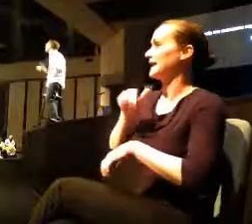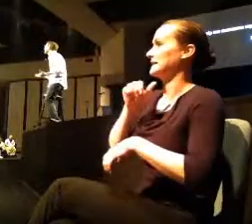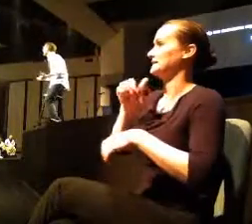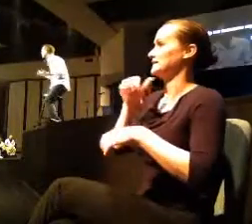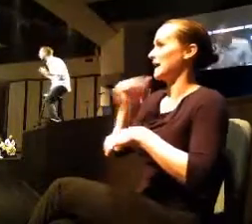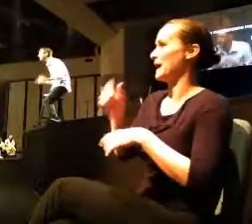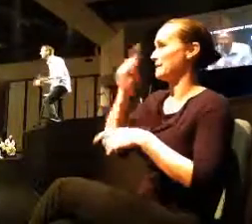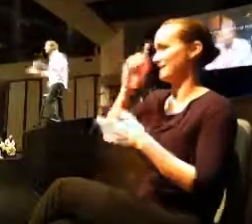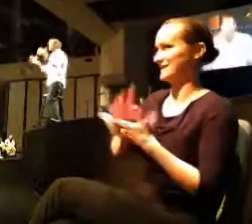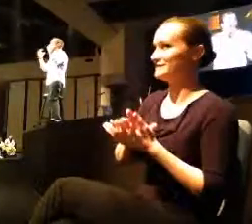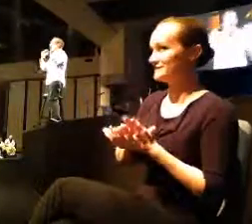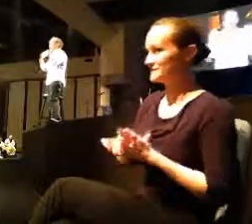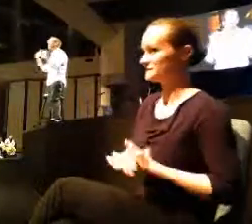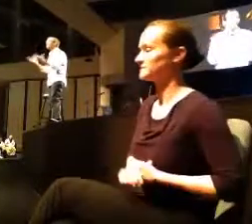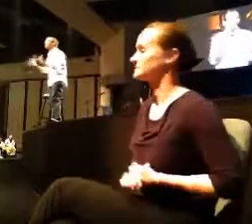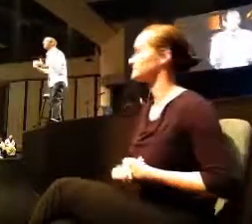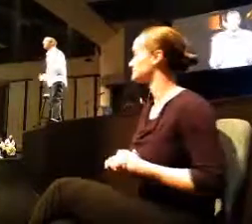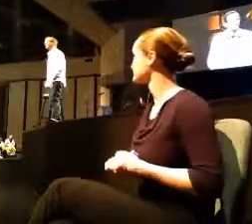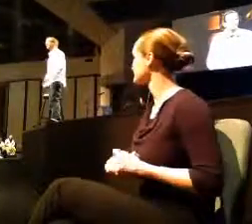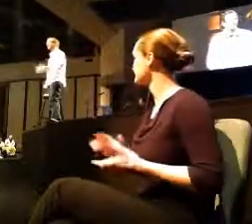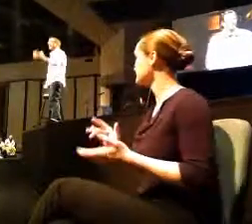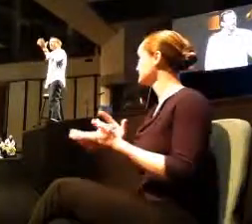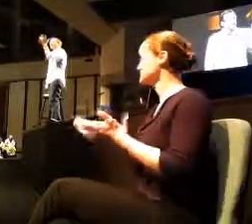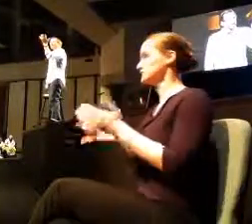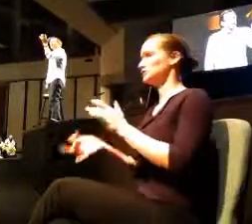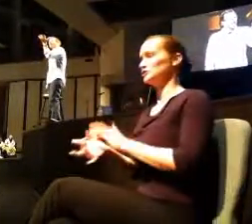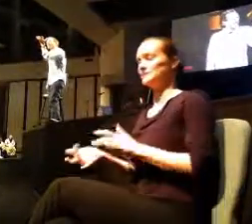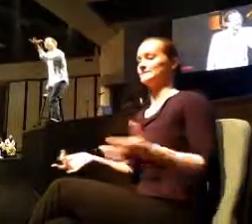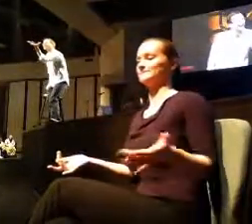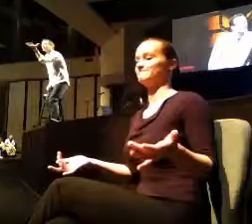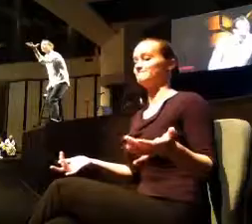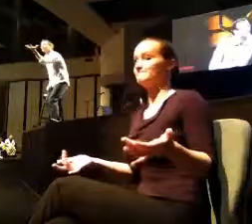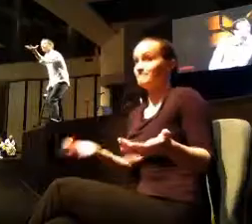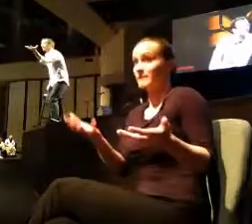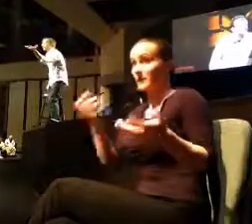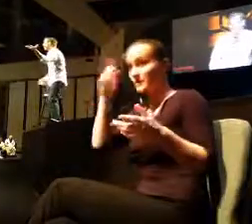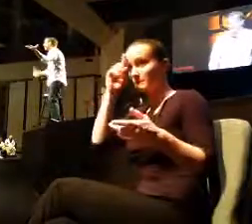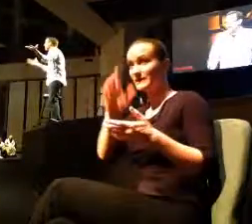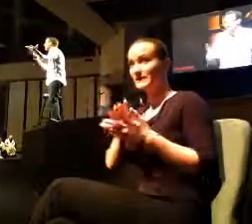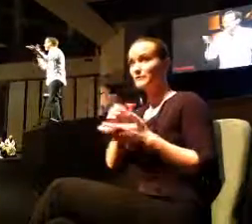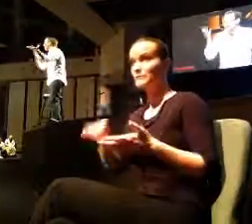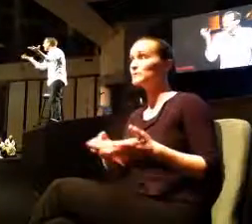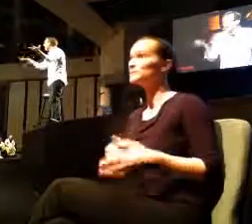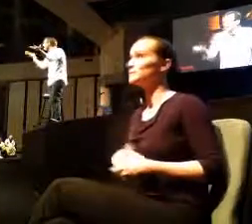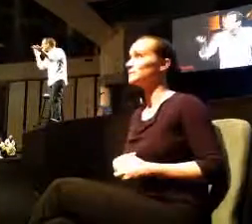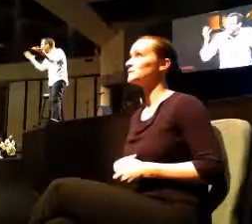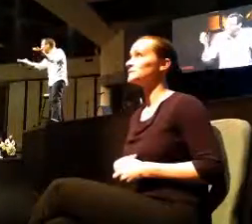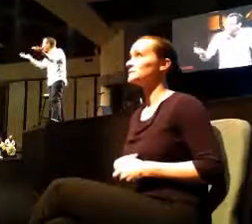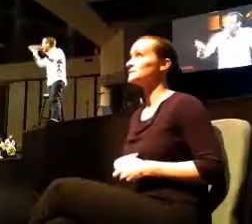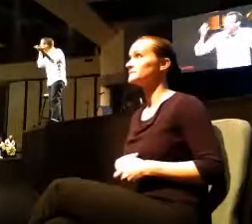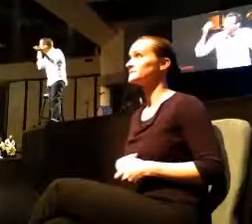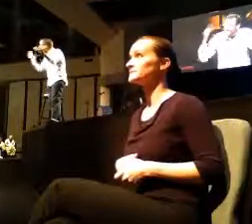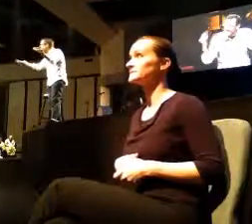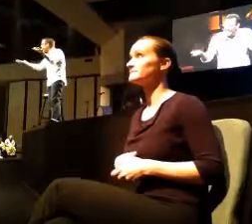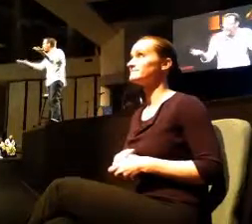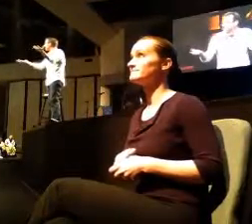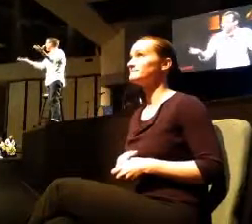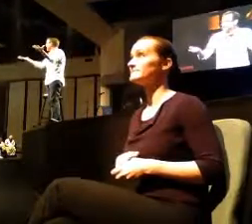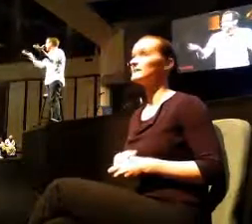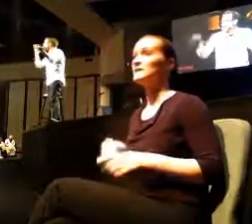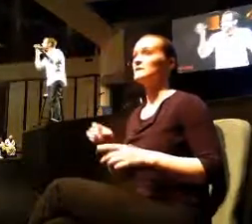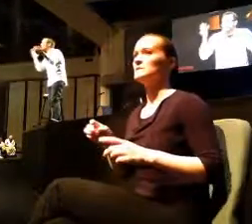just see this man. Jesus, I would love to believe you. And I've got to believe you. But I have a mountain of